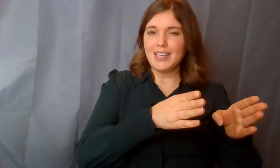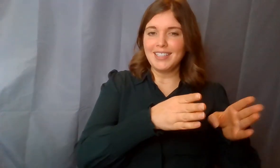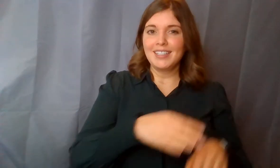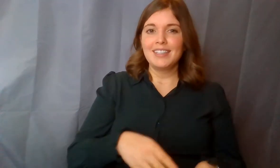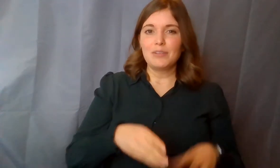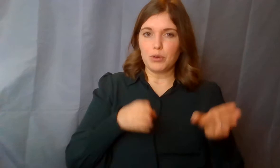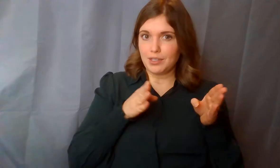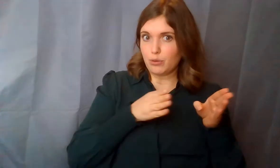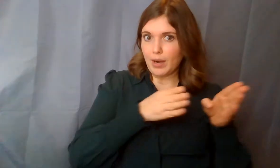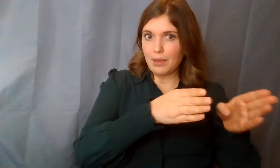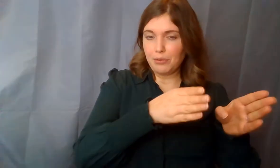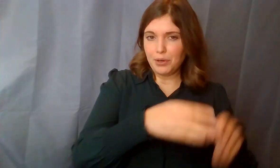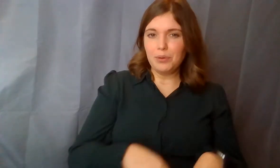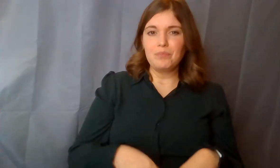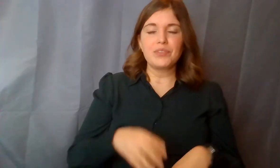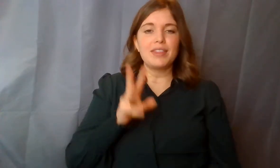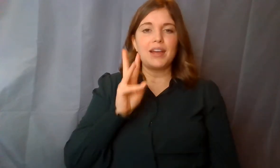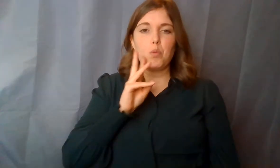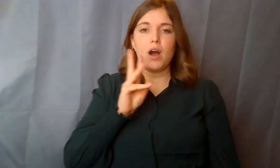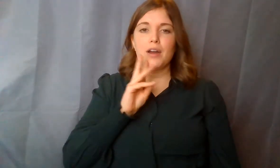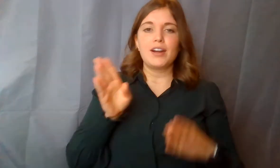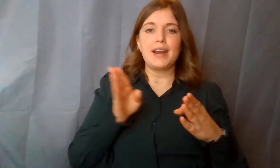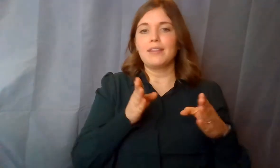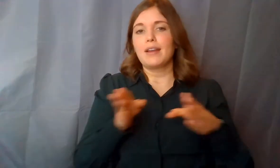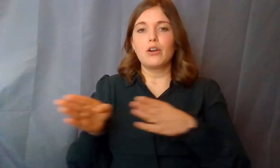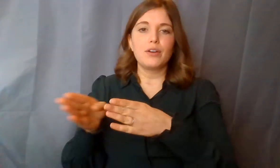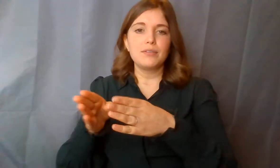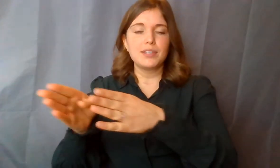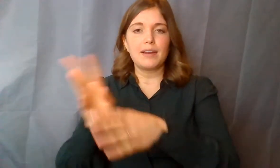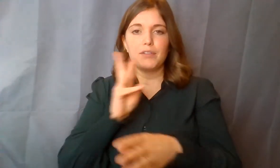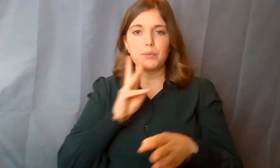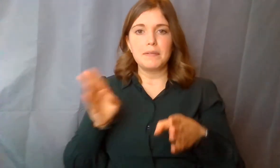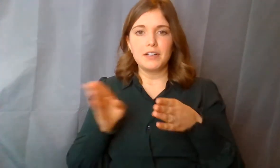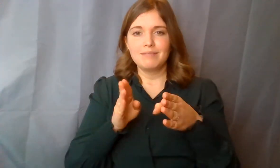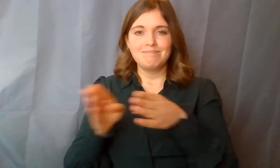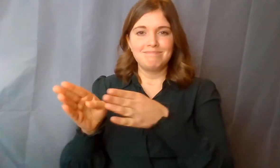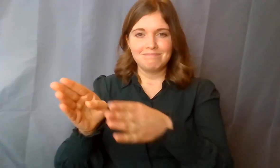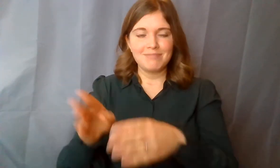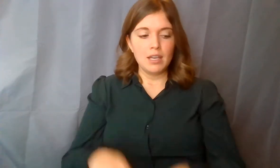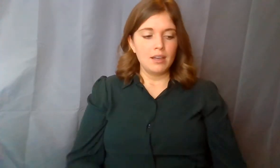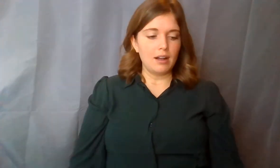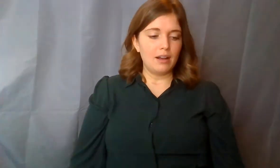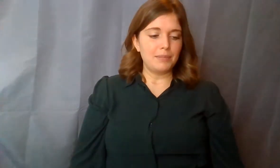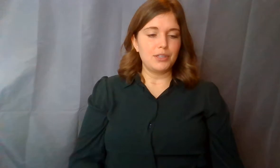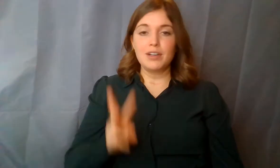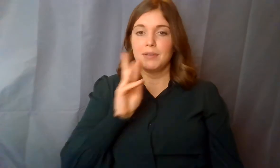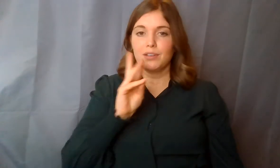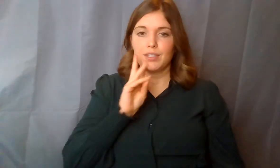street was straight through, and then water kind of like curves, like for river. Stream is just